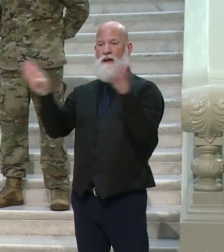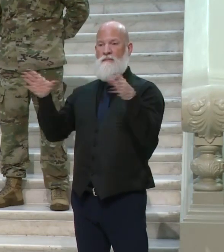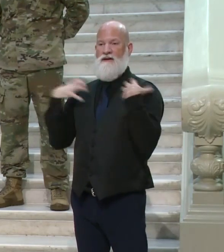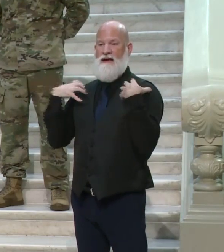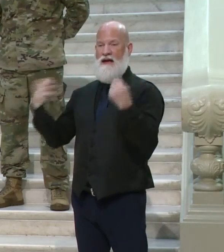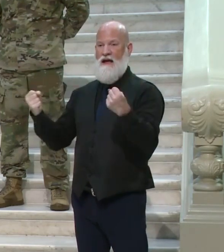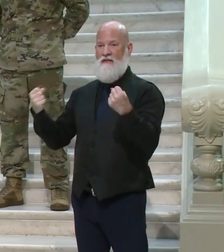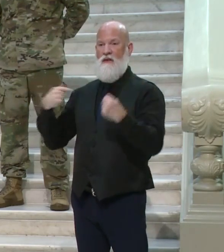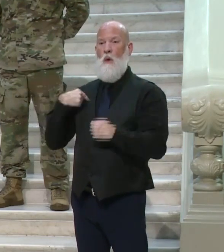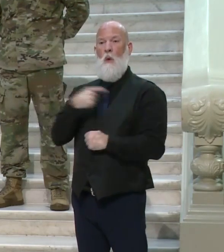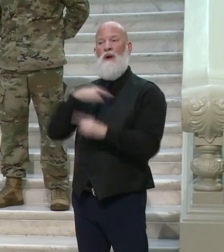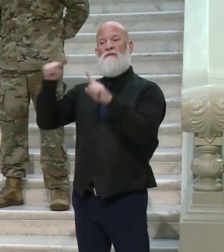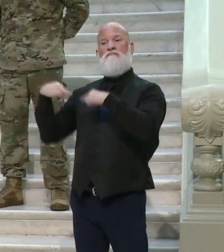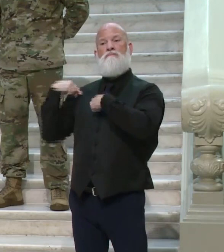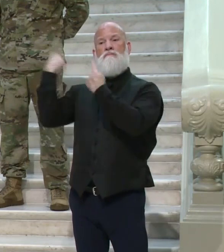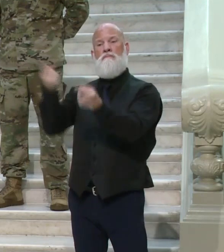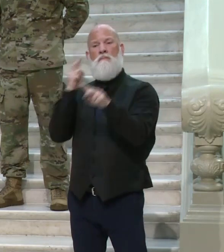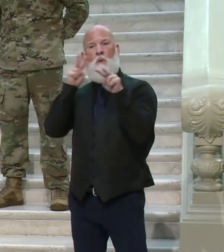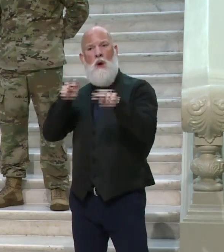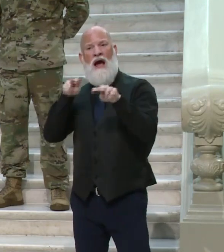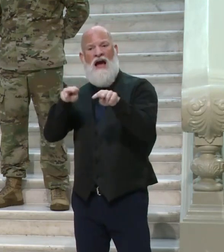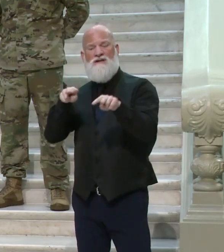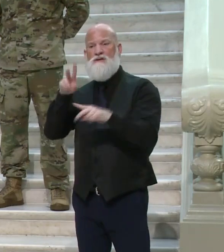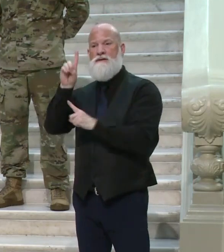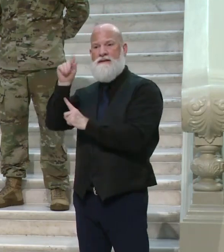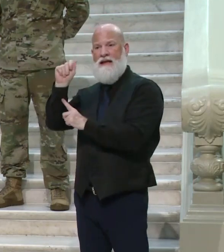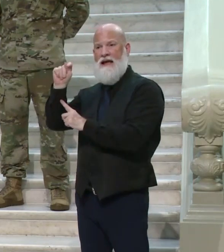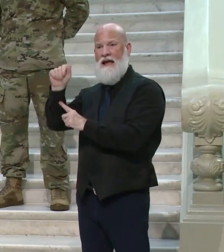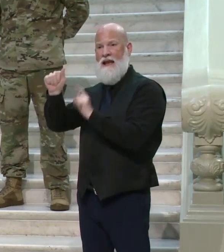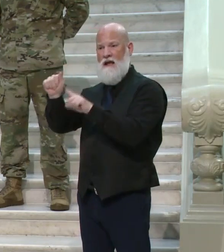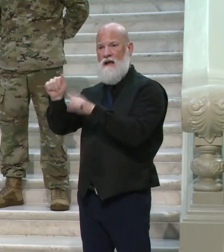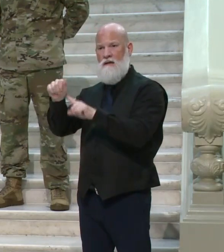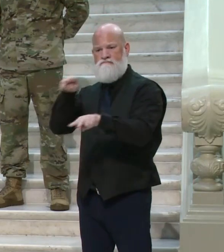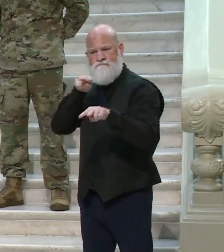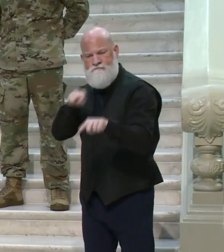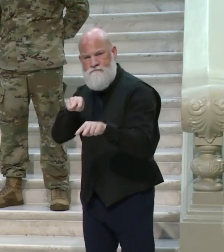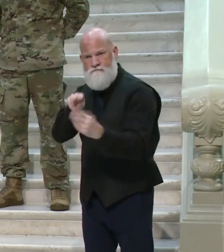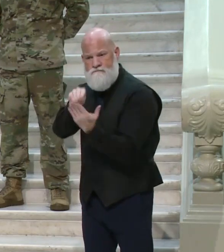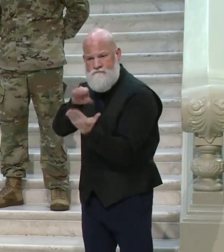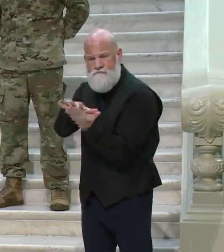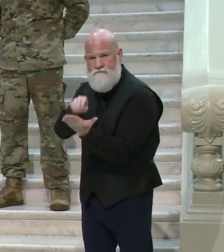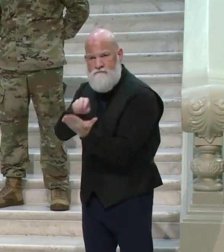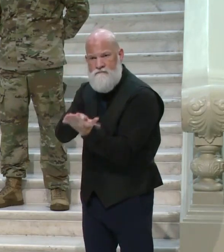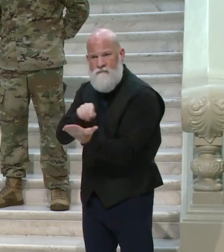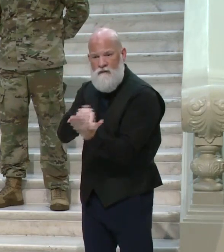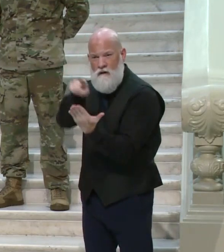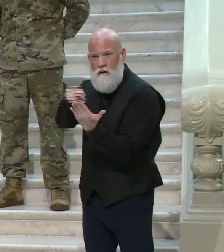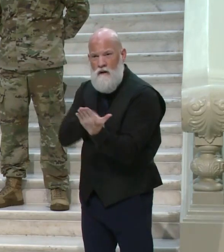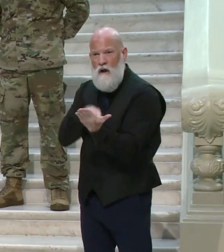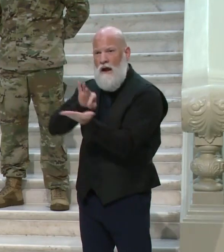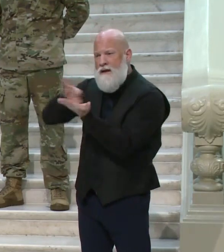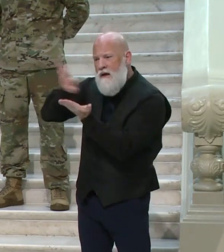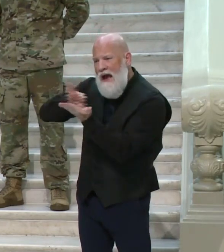very closely. We have not only just been tracking cases, but also actually doing,